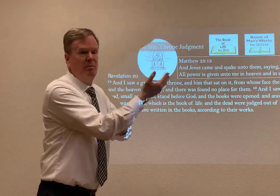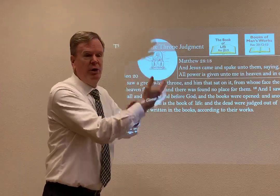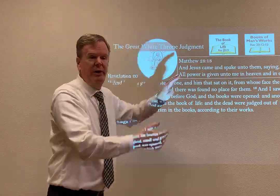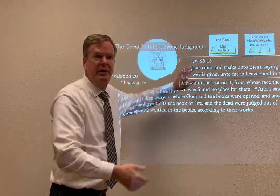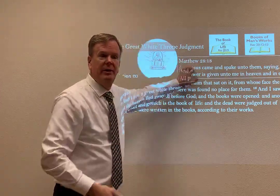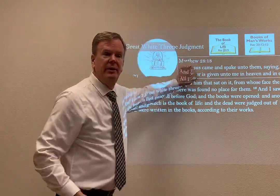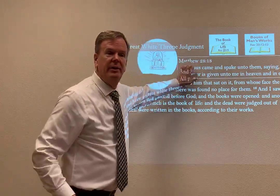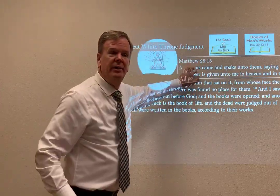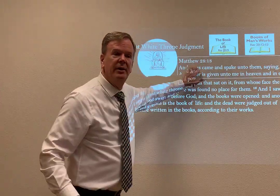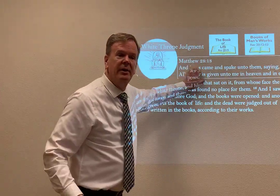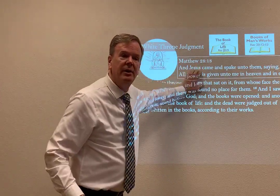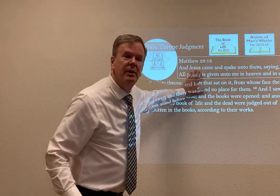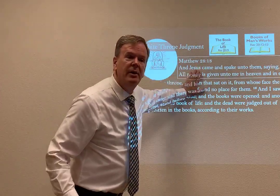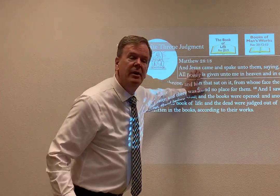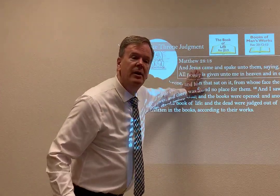Matthew 28:18, I added it this morning.